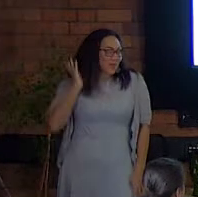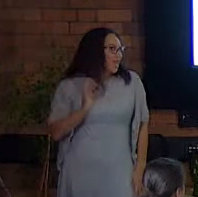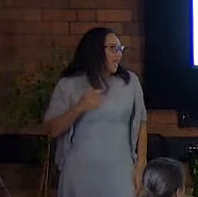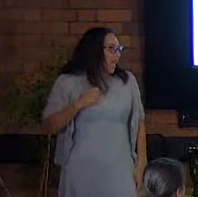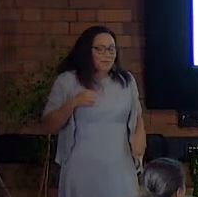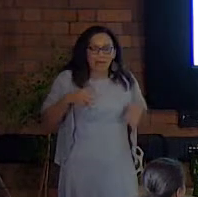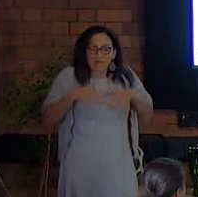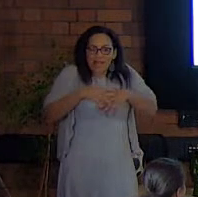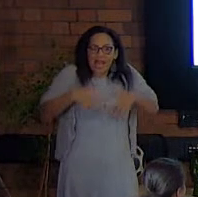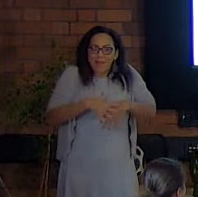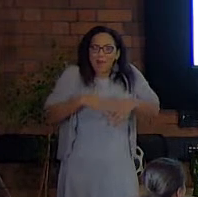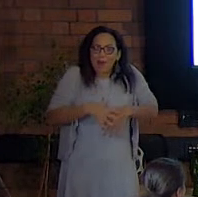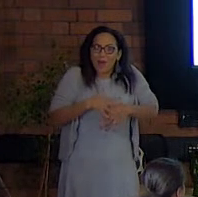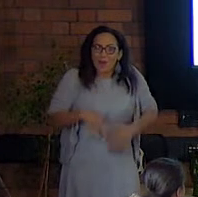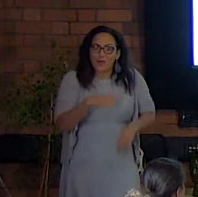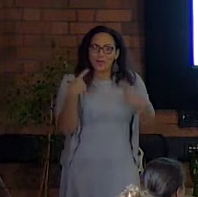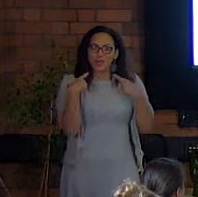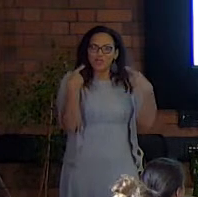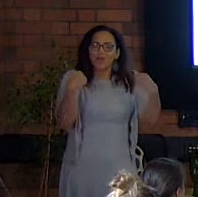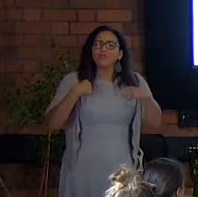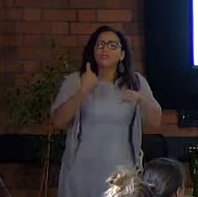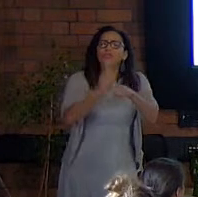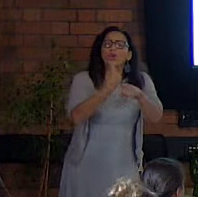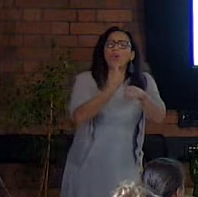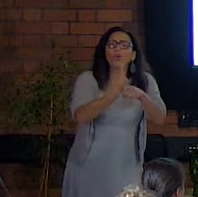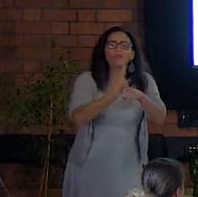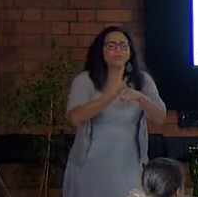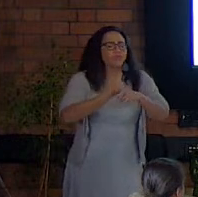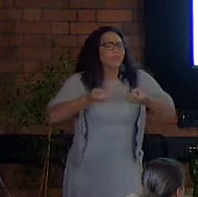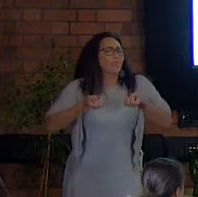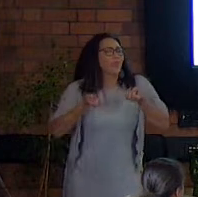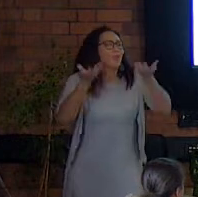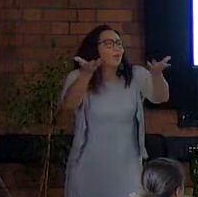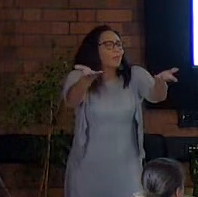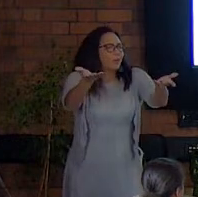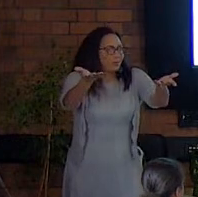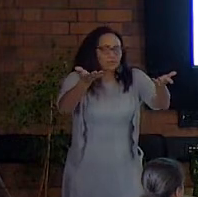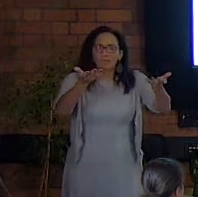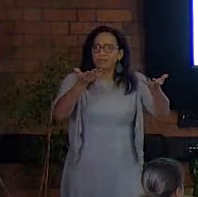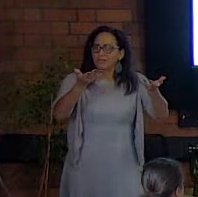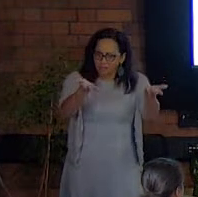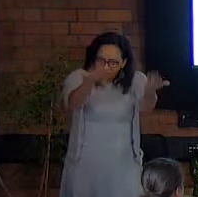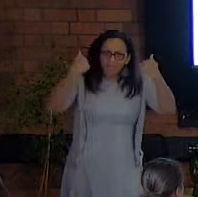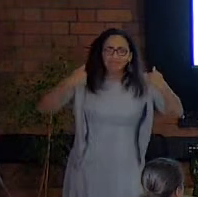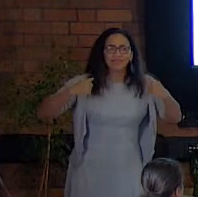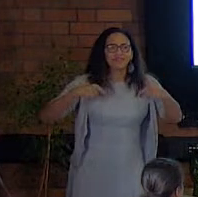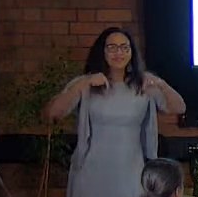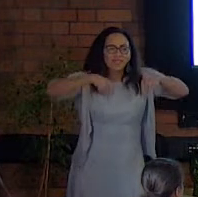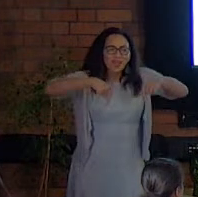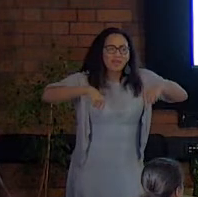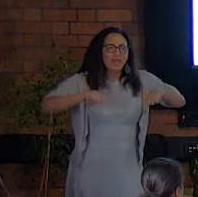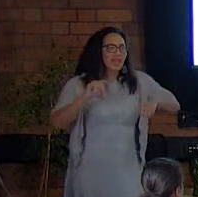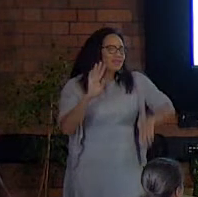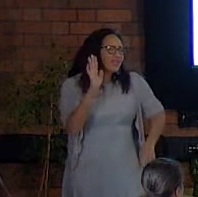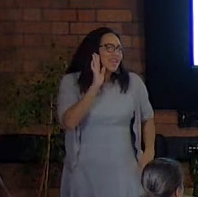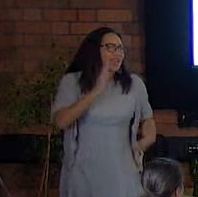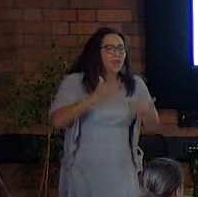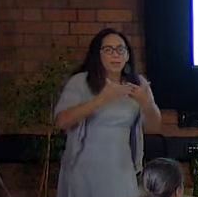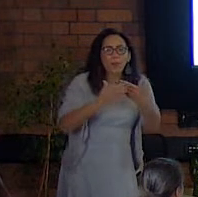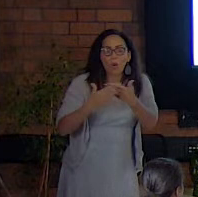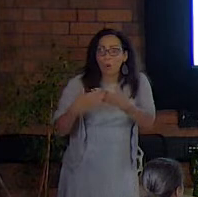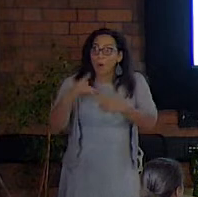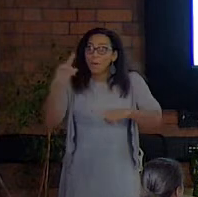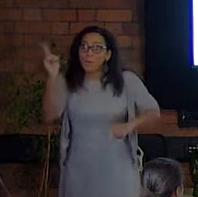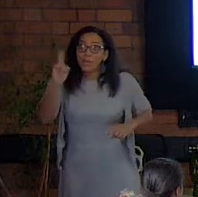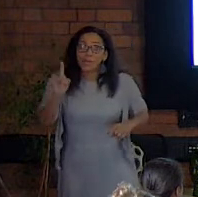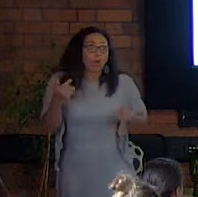shirt. These talks are our chance to throw open the doors of the Pervasive Media Studio and for you to hear more from the people who